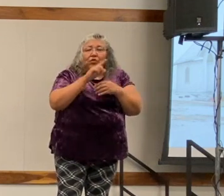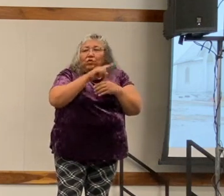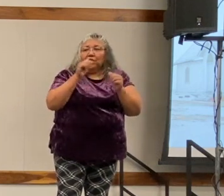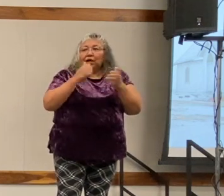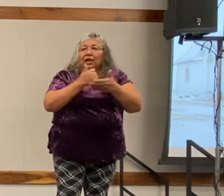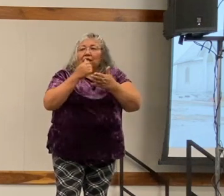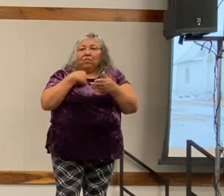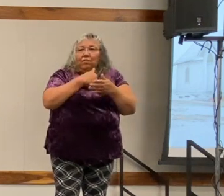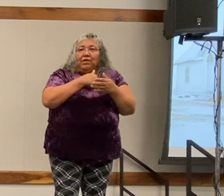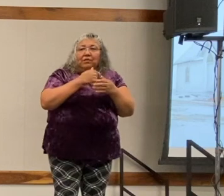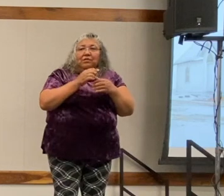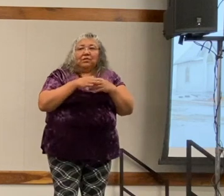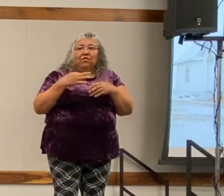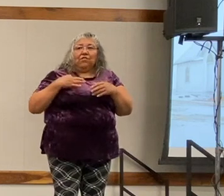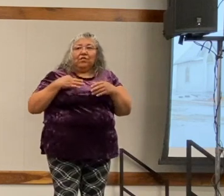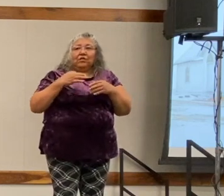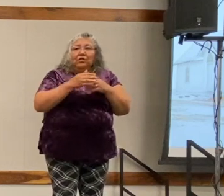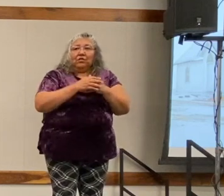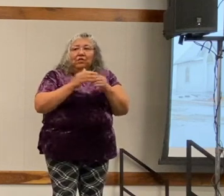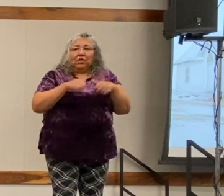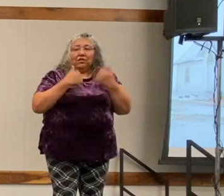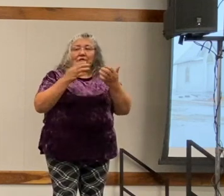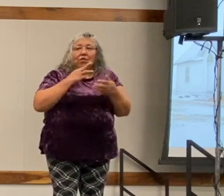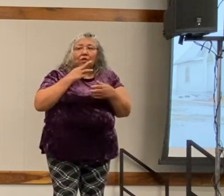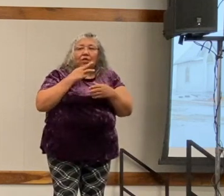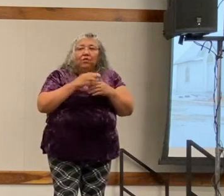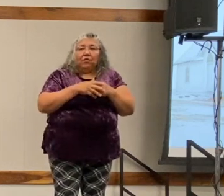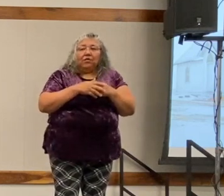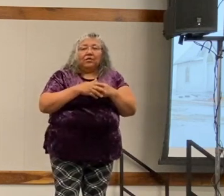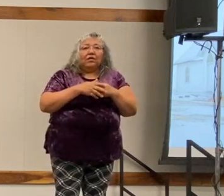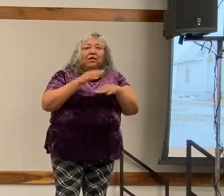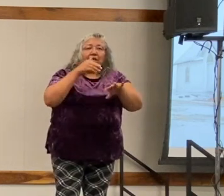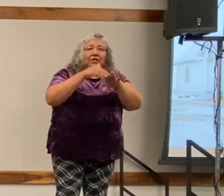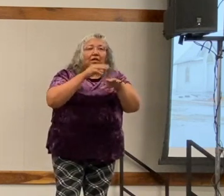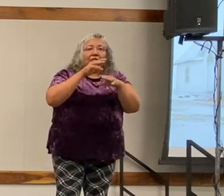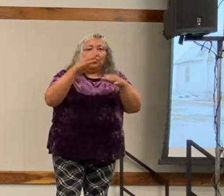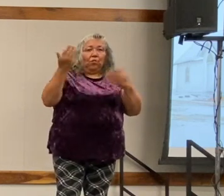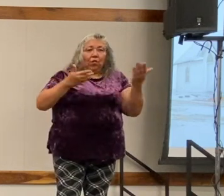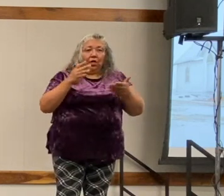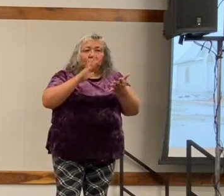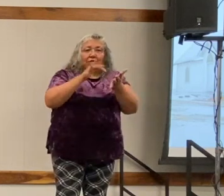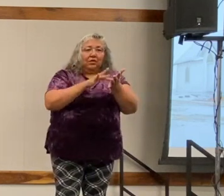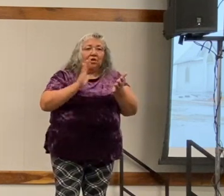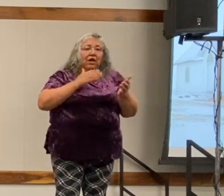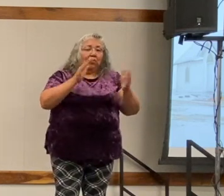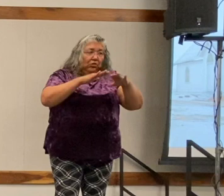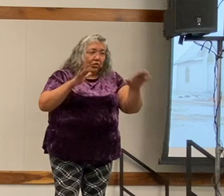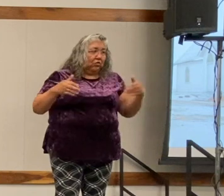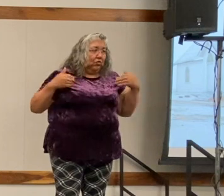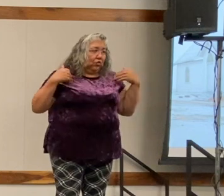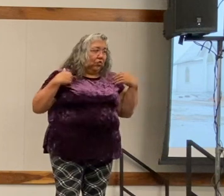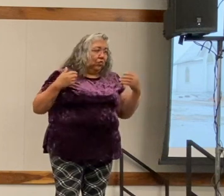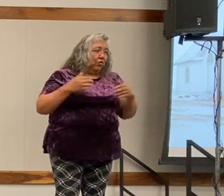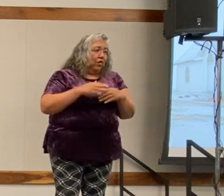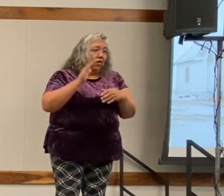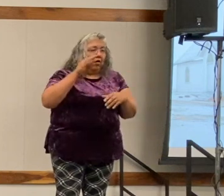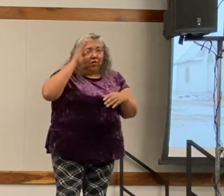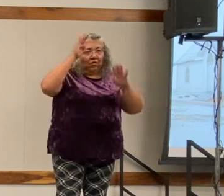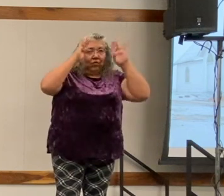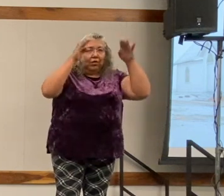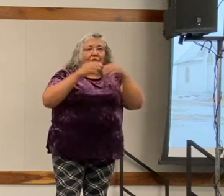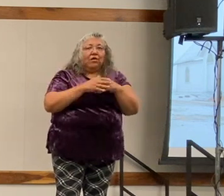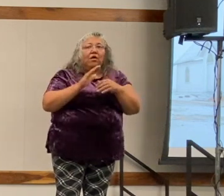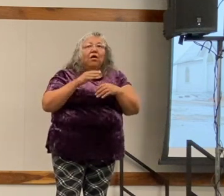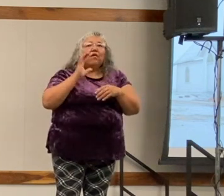can help us help volunteer here at Living Water. And it's at the Welcome Center. Our children, our youth, our greeters, our cafe,